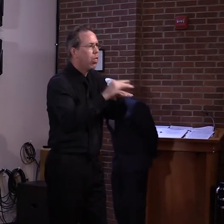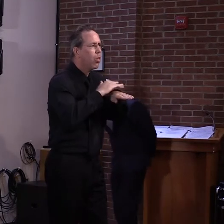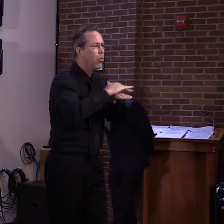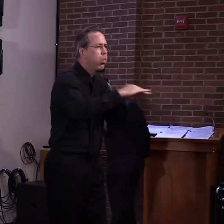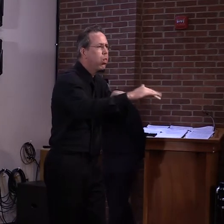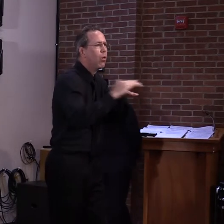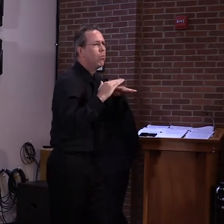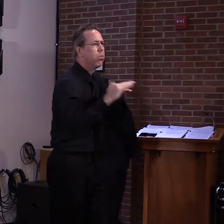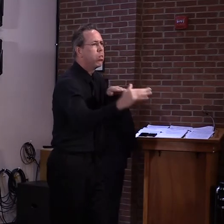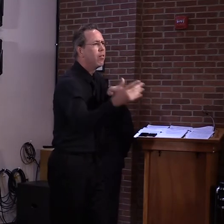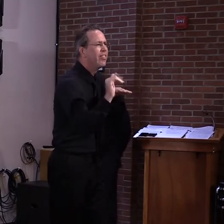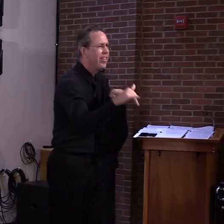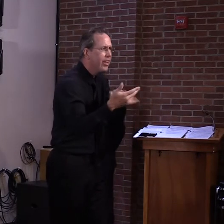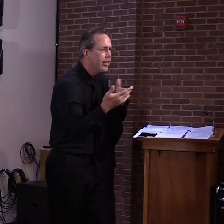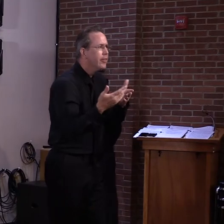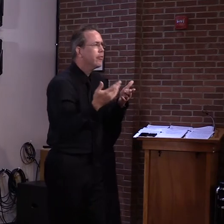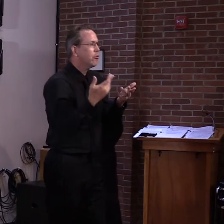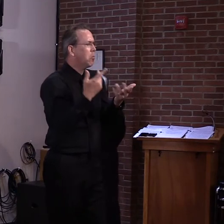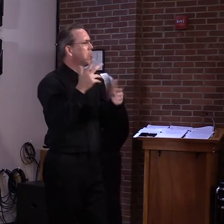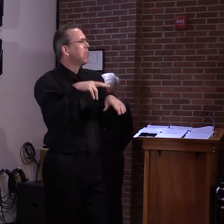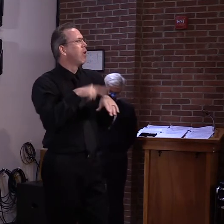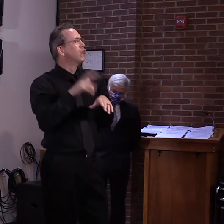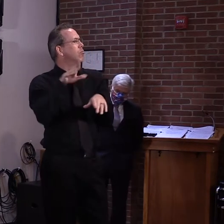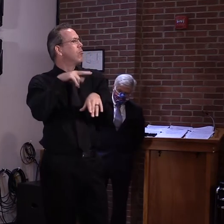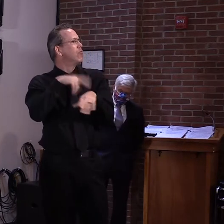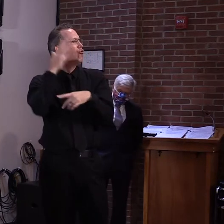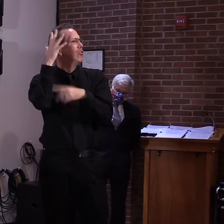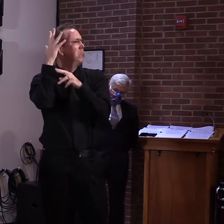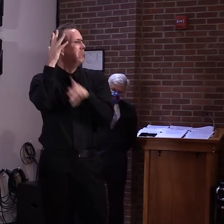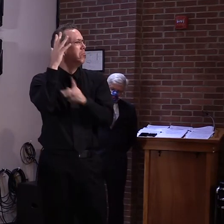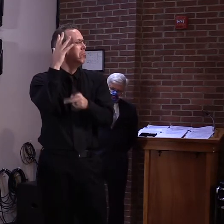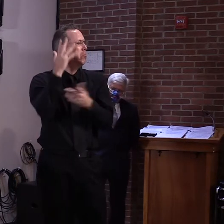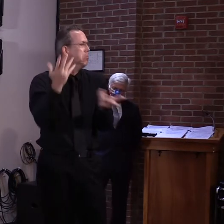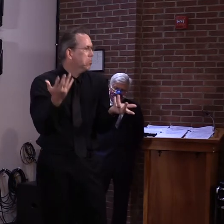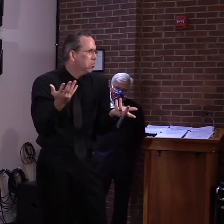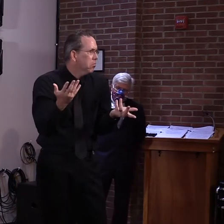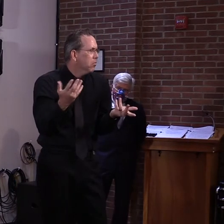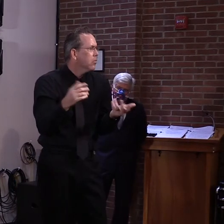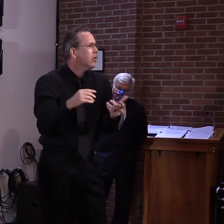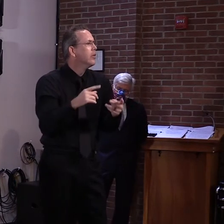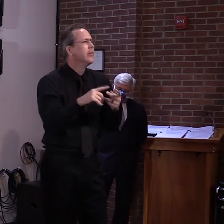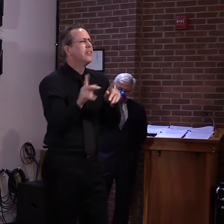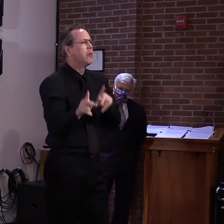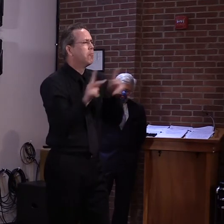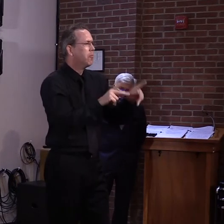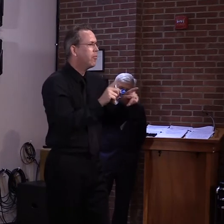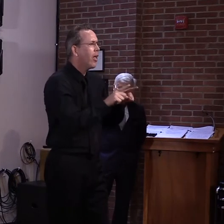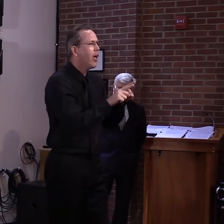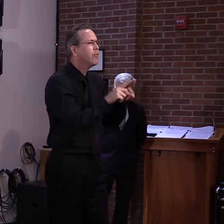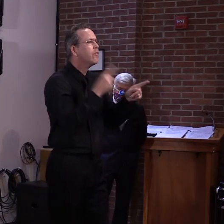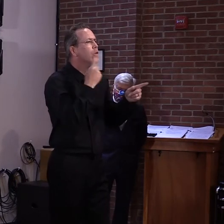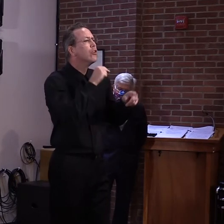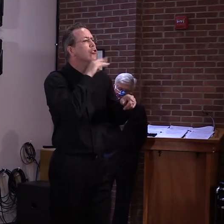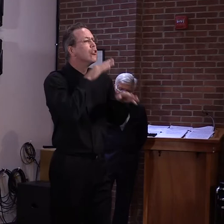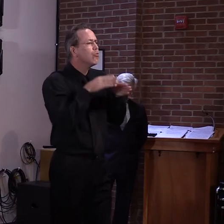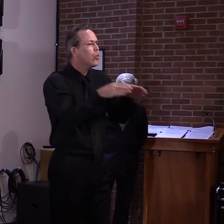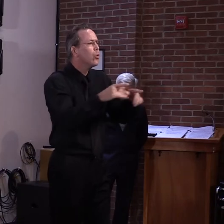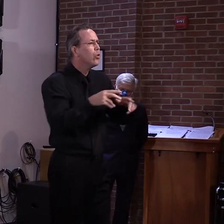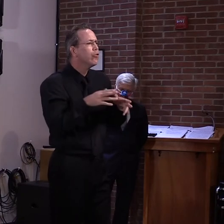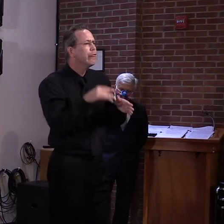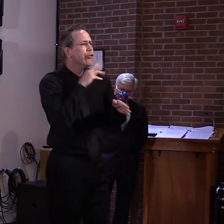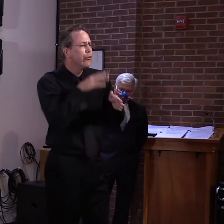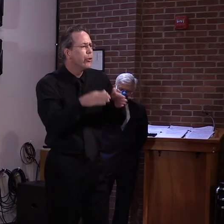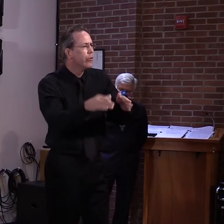same might be said for dirt roads and vegetated, that decaying and dying vegetation matter that accumulates